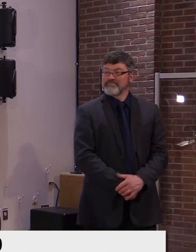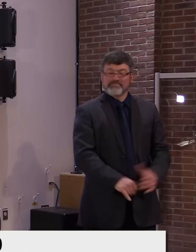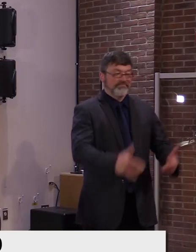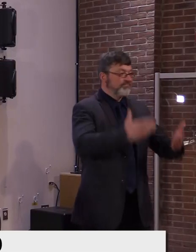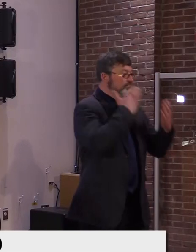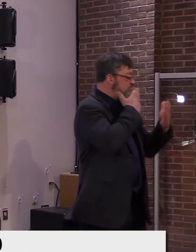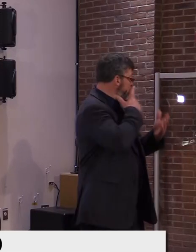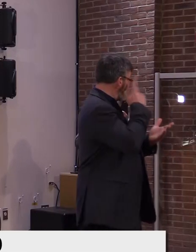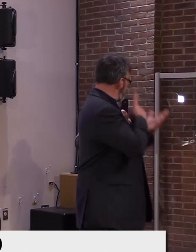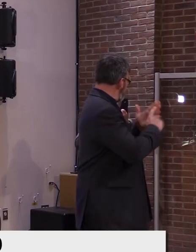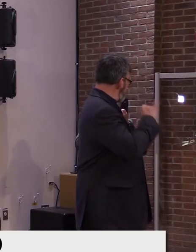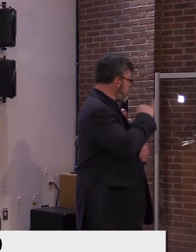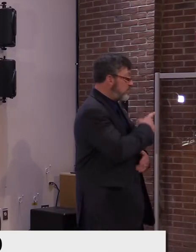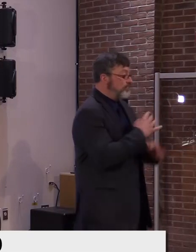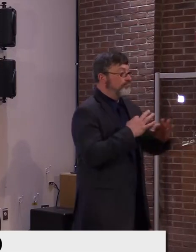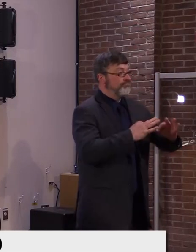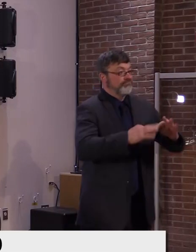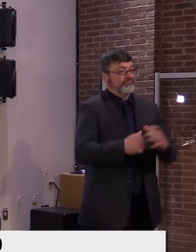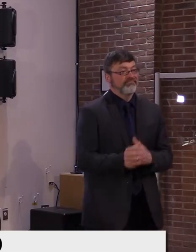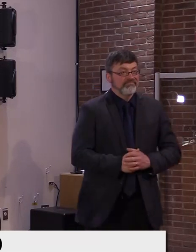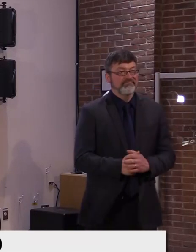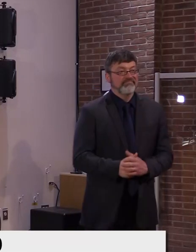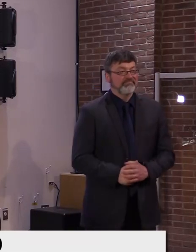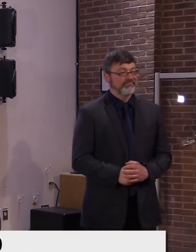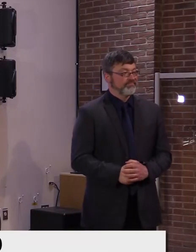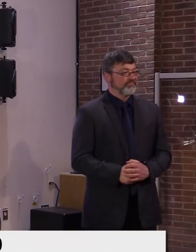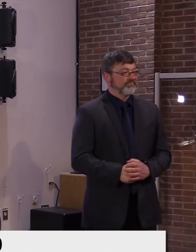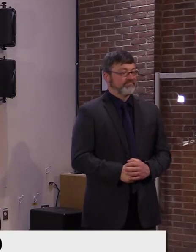Thank you, Secretary Smith.